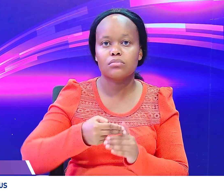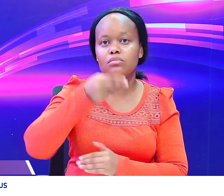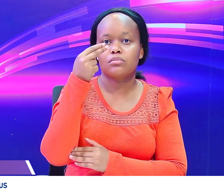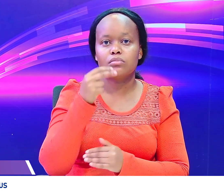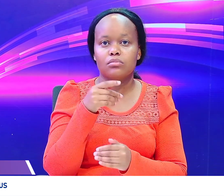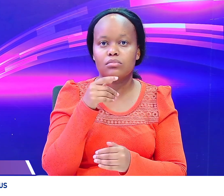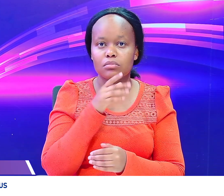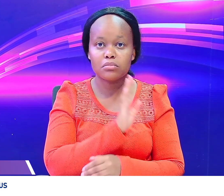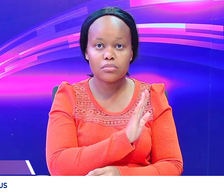his daughter,